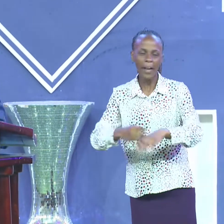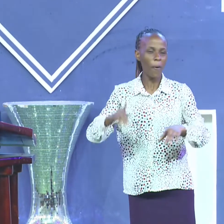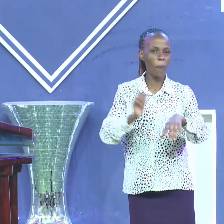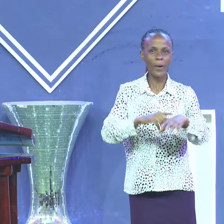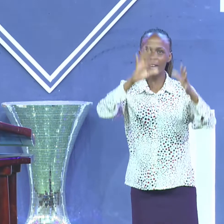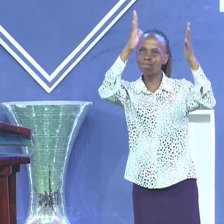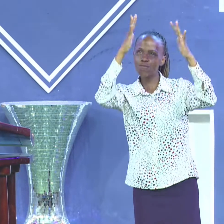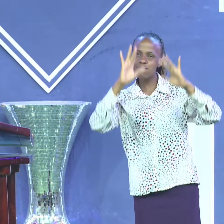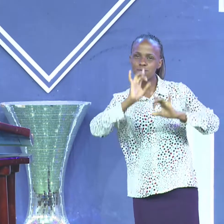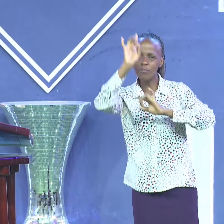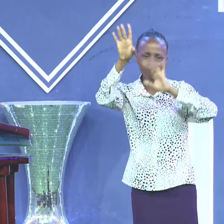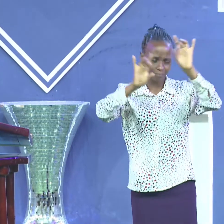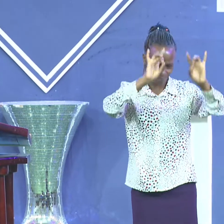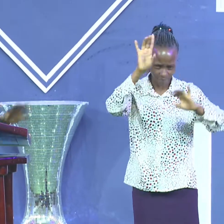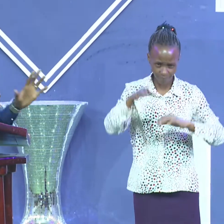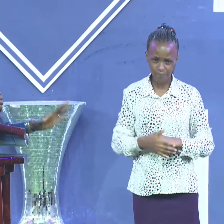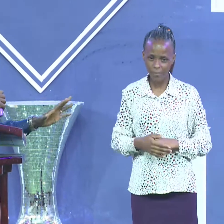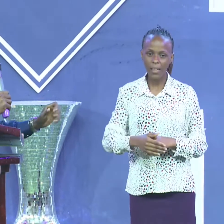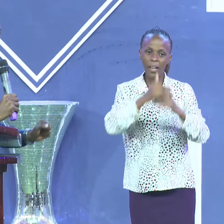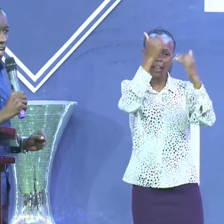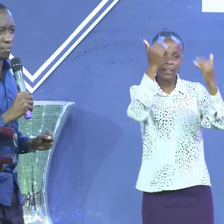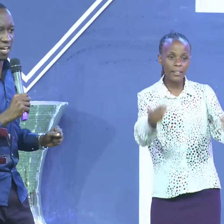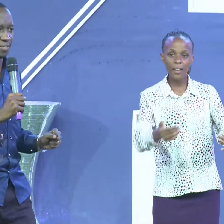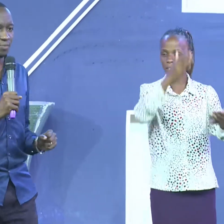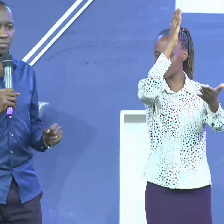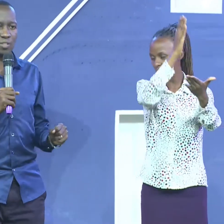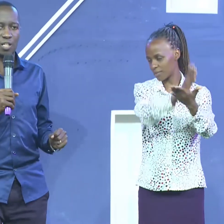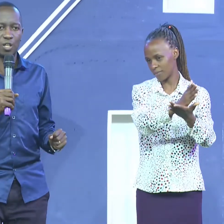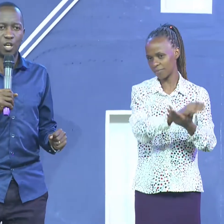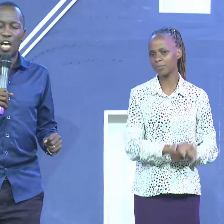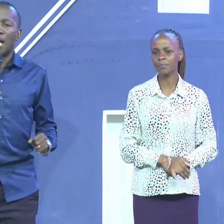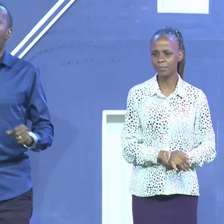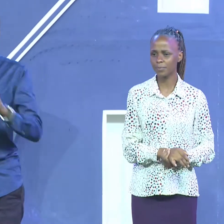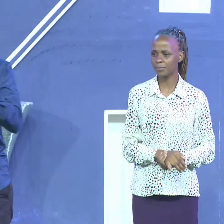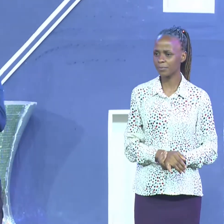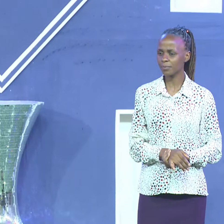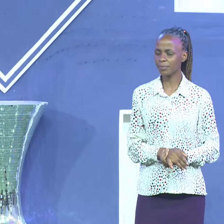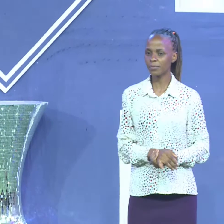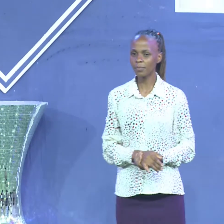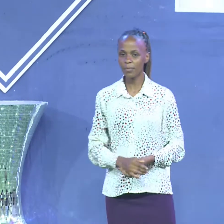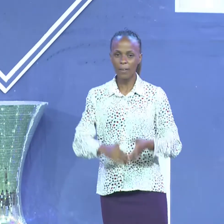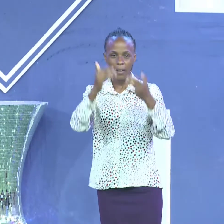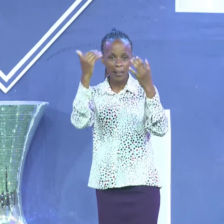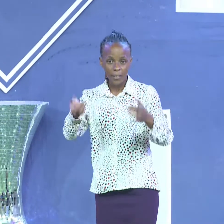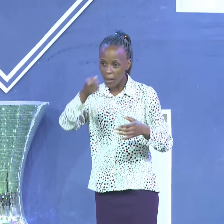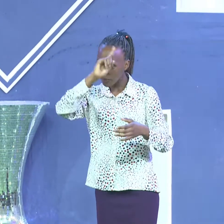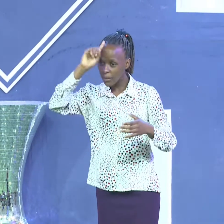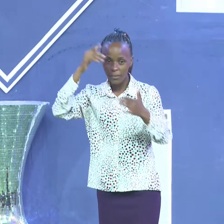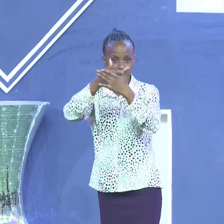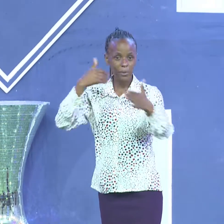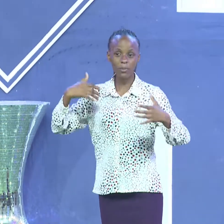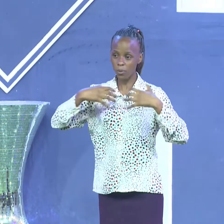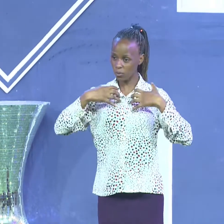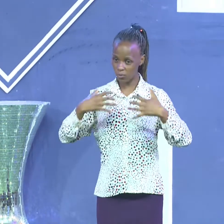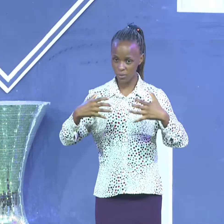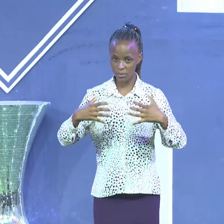time, that was shining, he could not put them anymore. This king